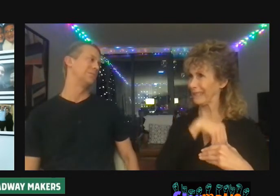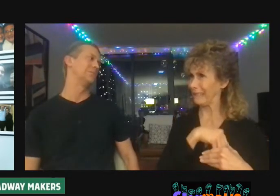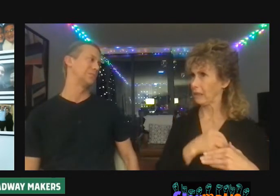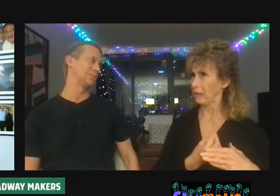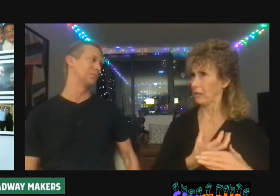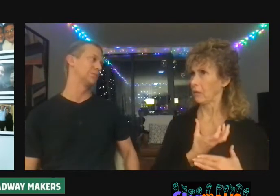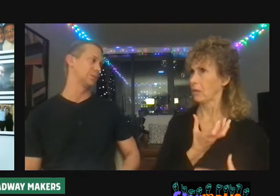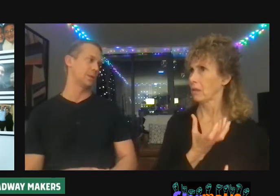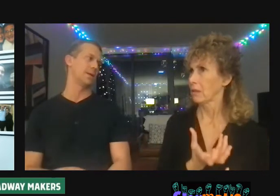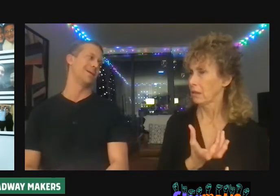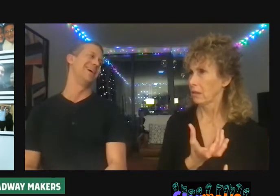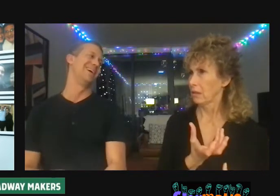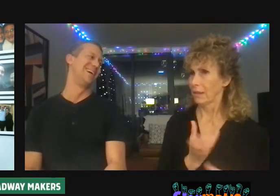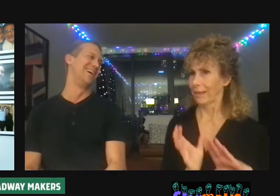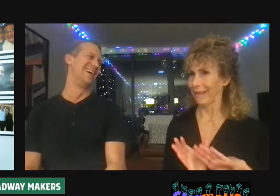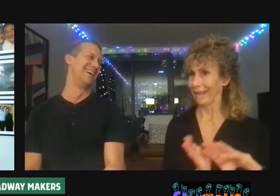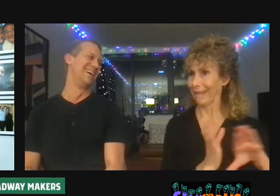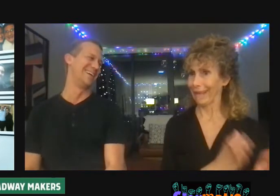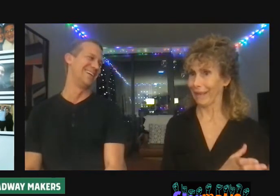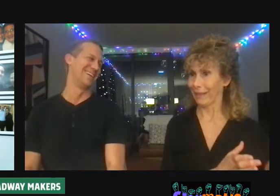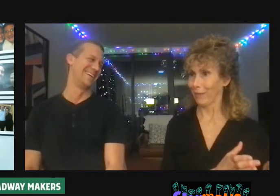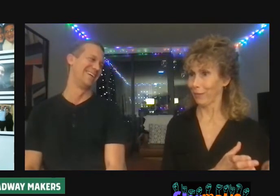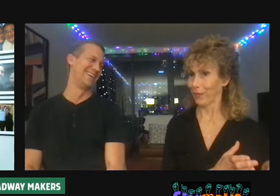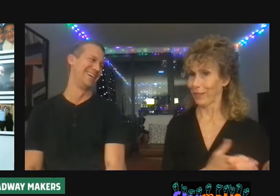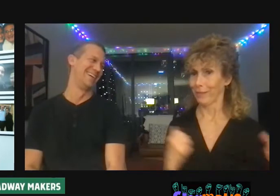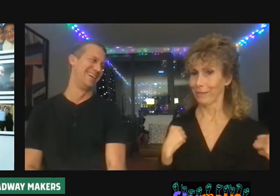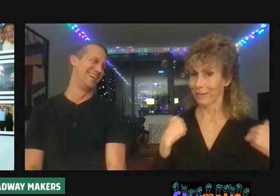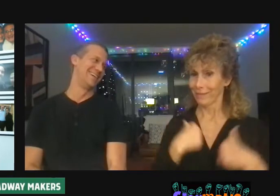baggage home with you every night?